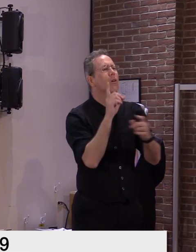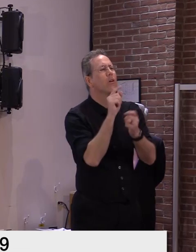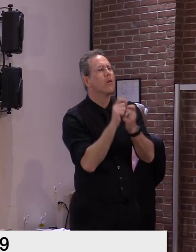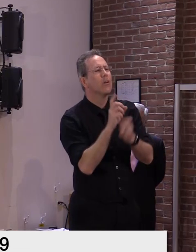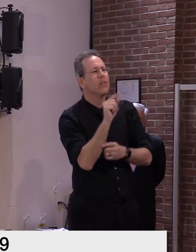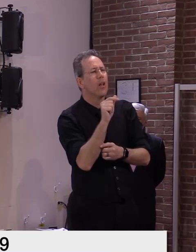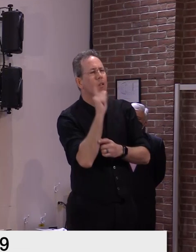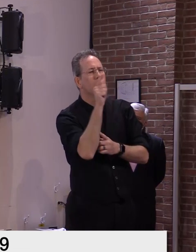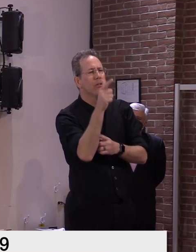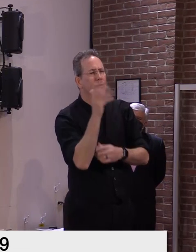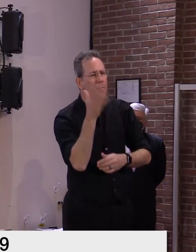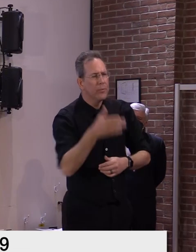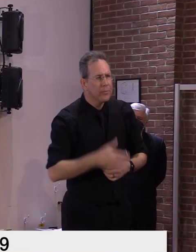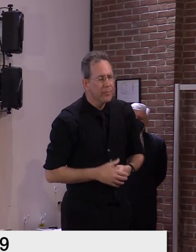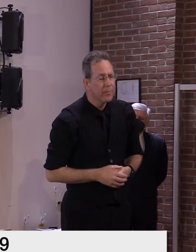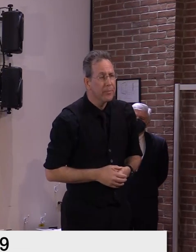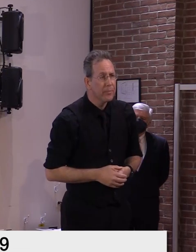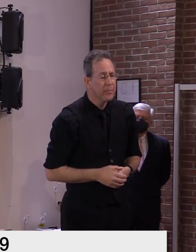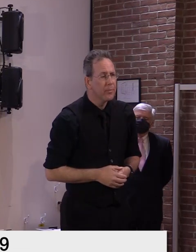Okay, thank you.